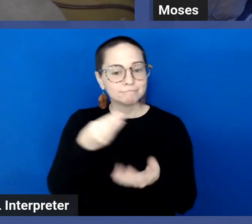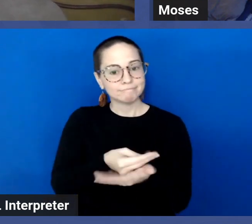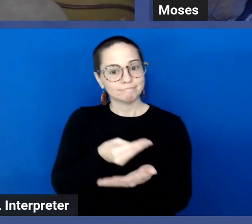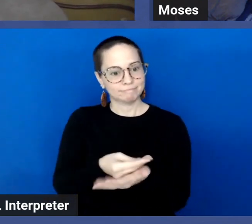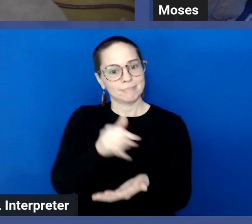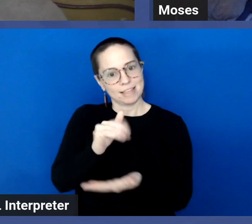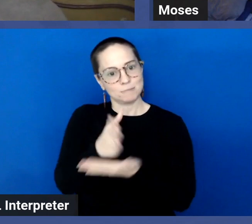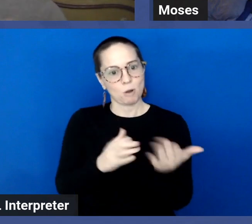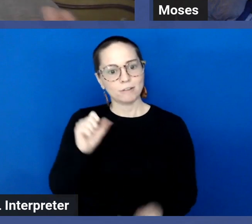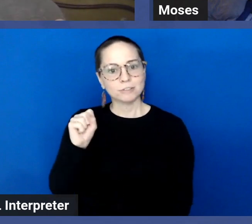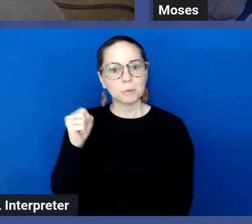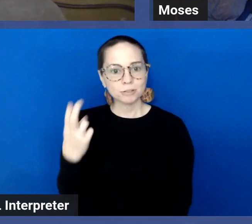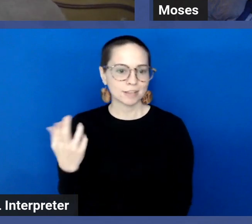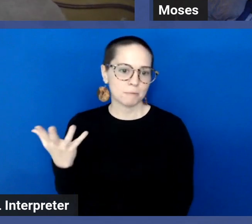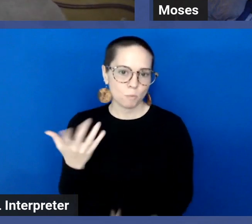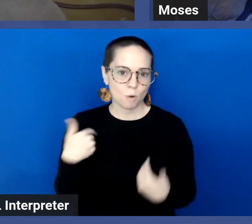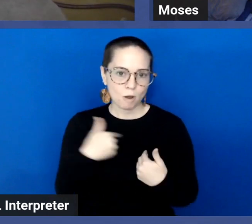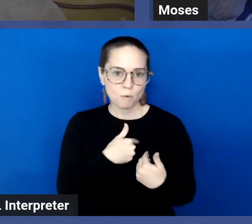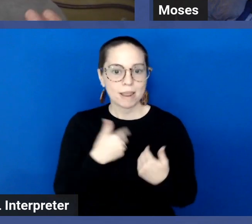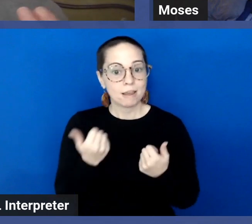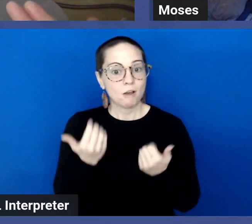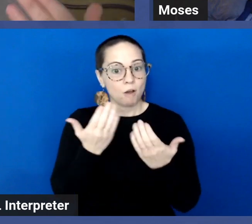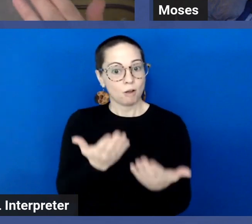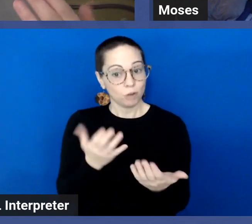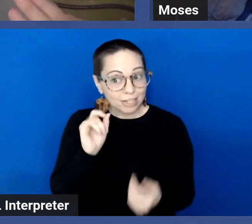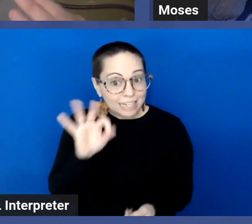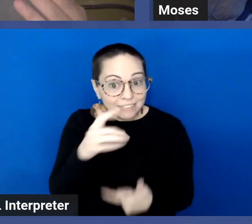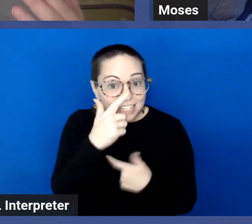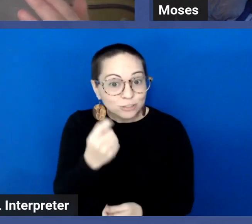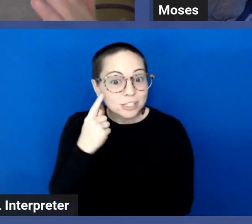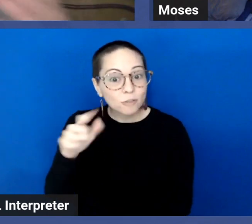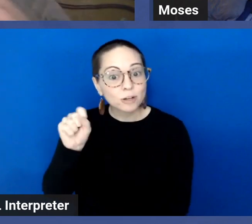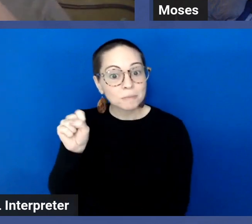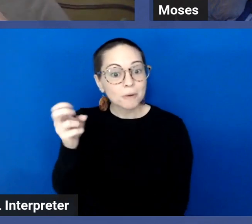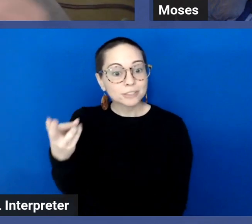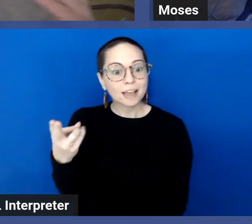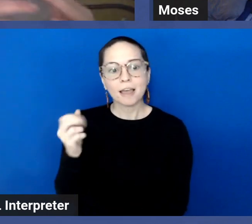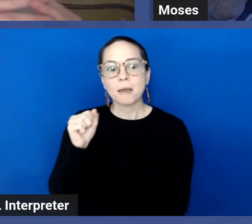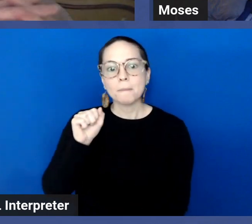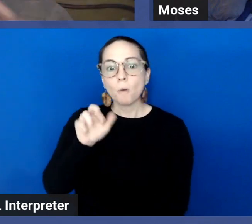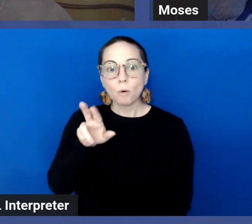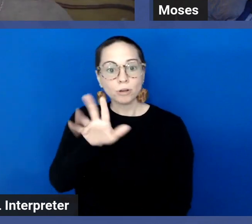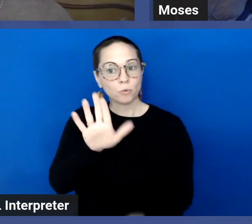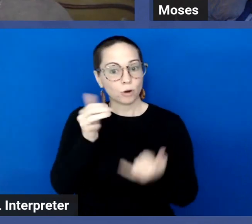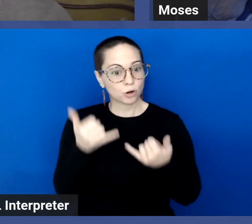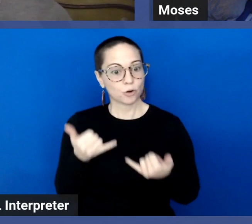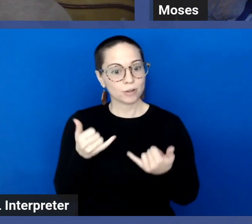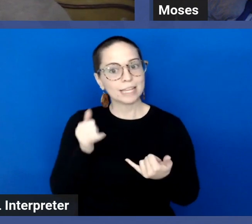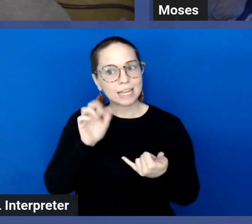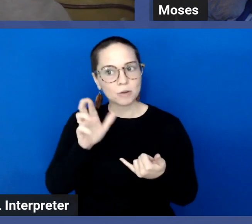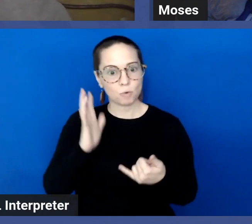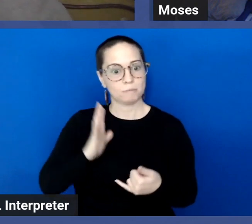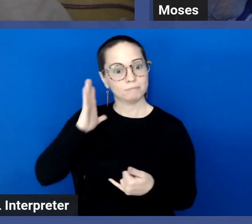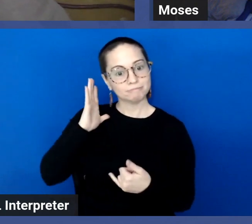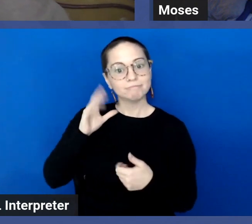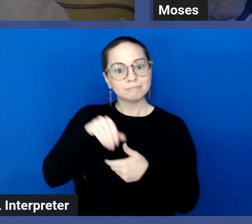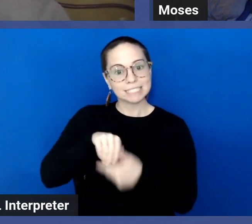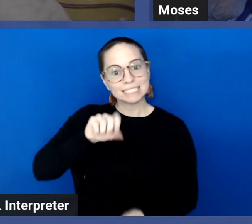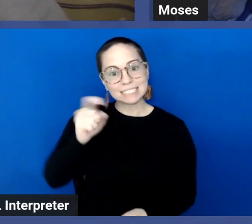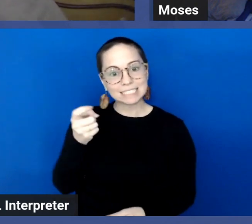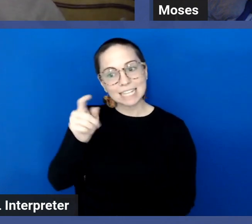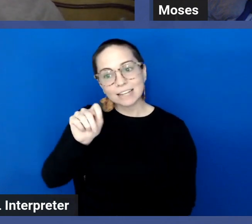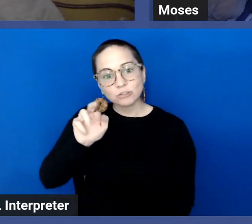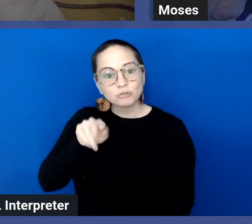offers. If anybody's interested in Spokes Hub, if they are currently or formerly involved in the sex trade as a sex worker